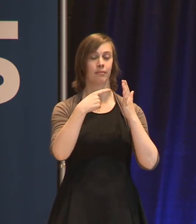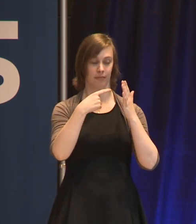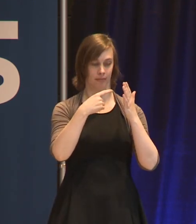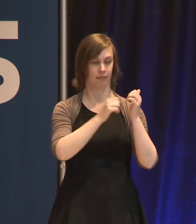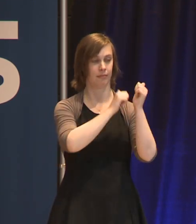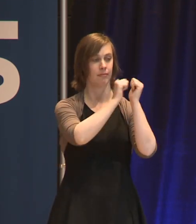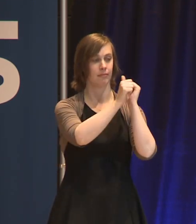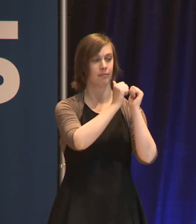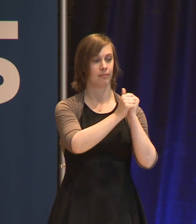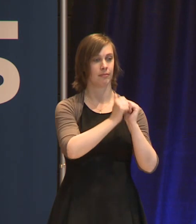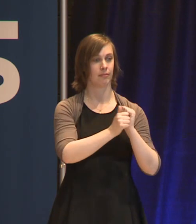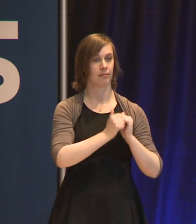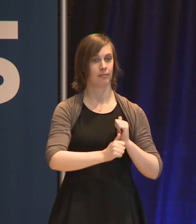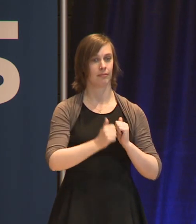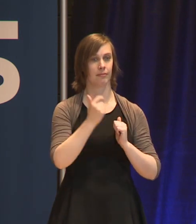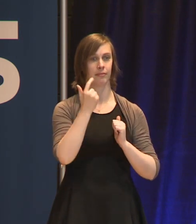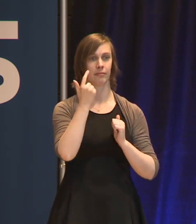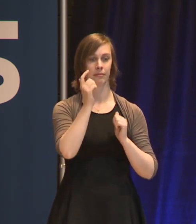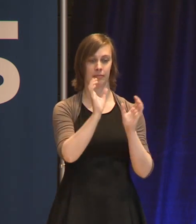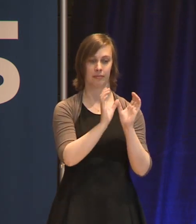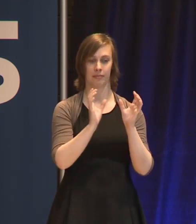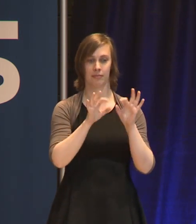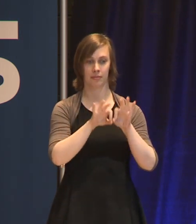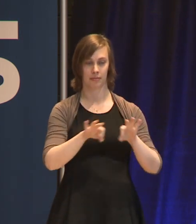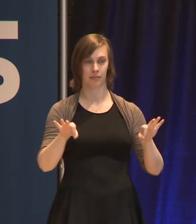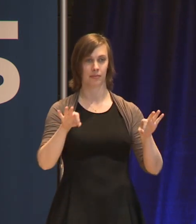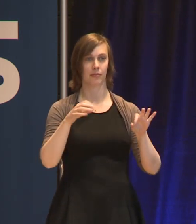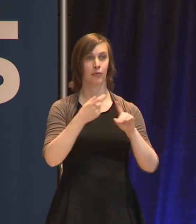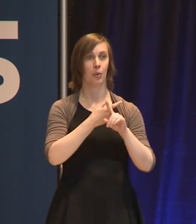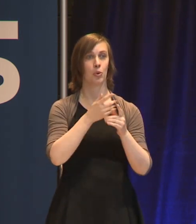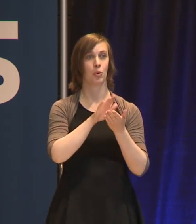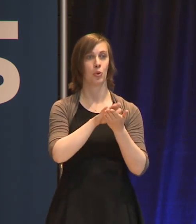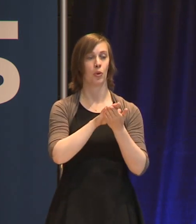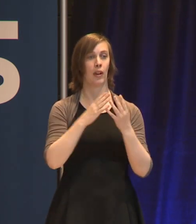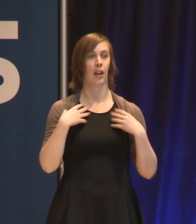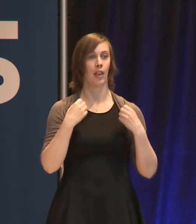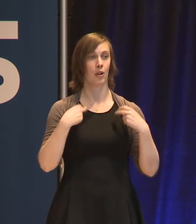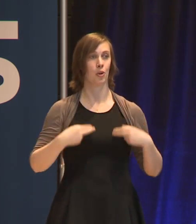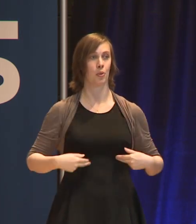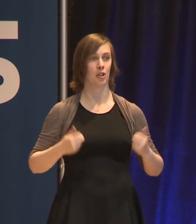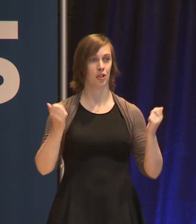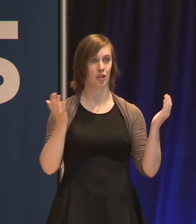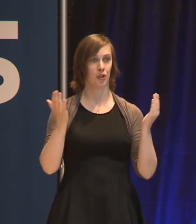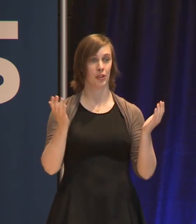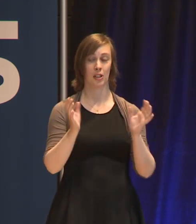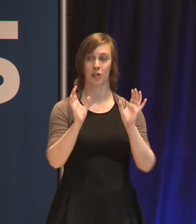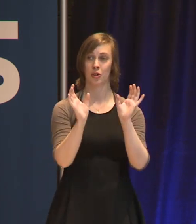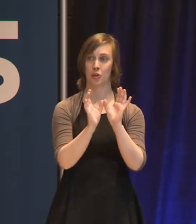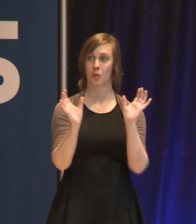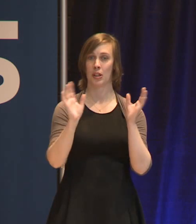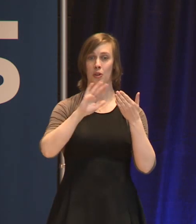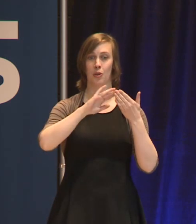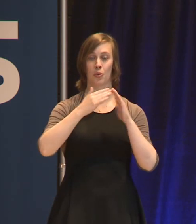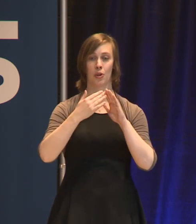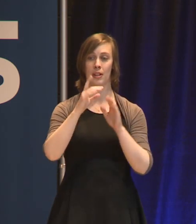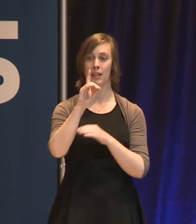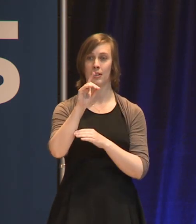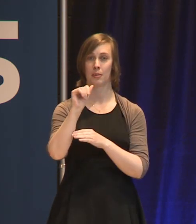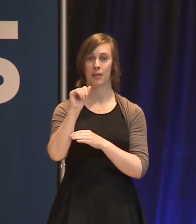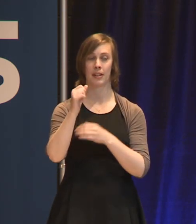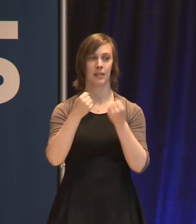for credentials in the School of Health and Human Services for the Certificate in Community Disability